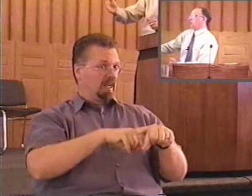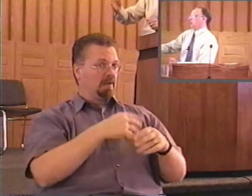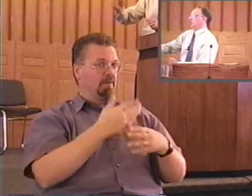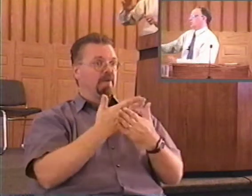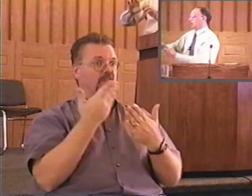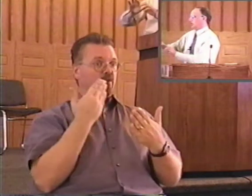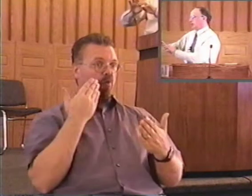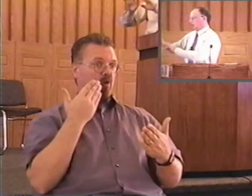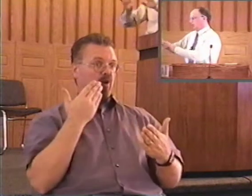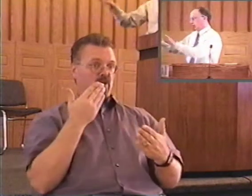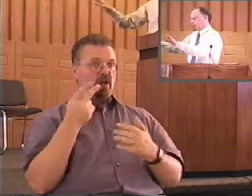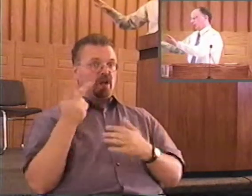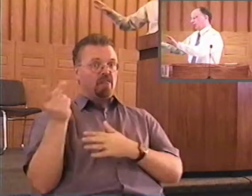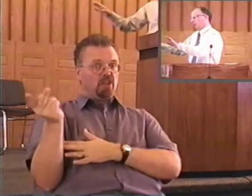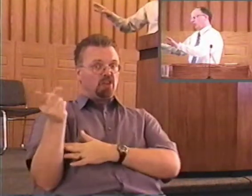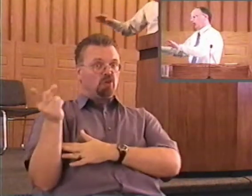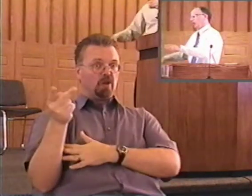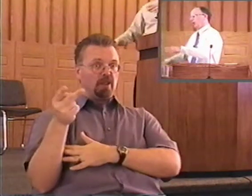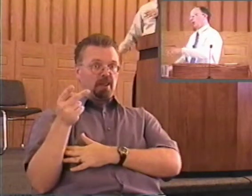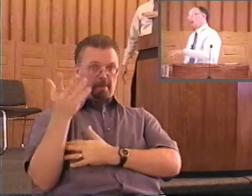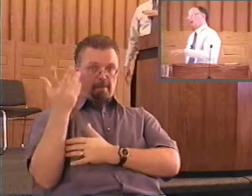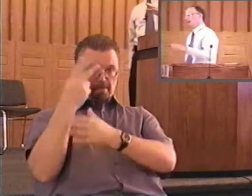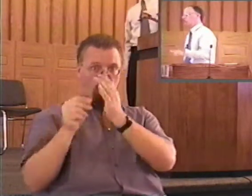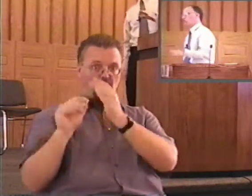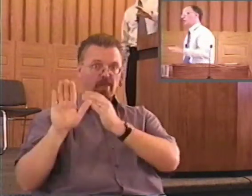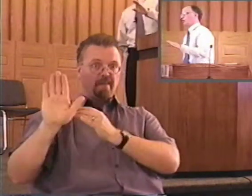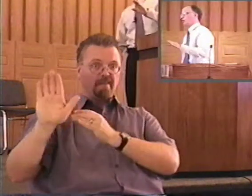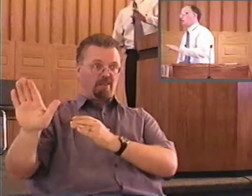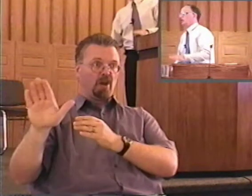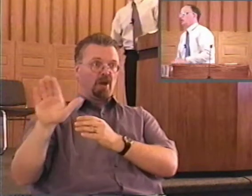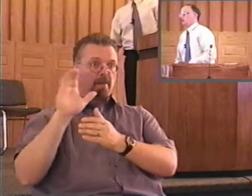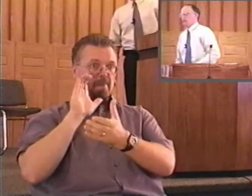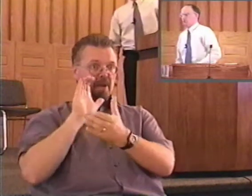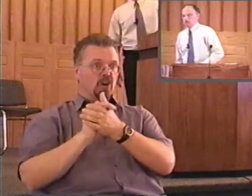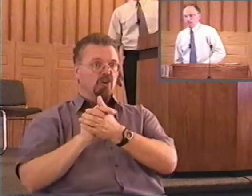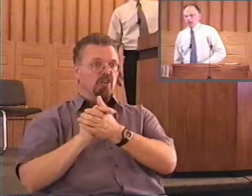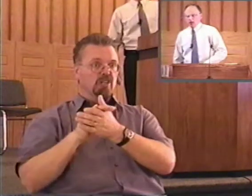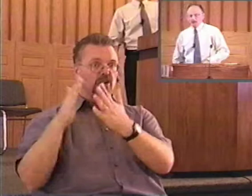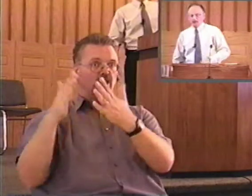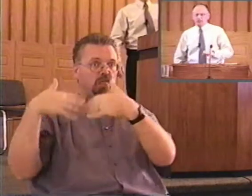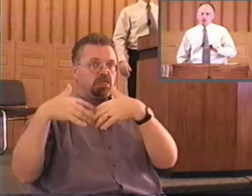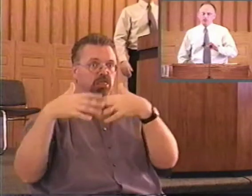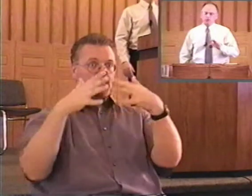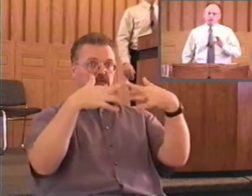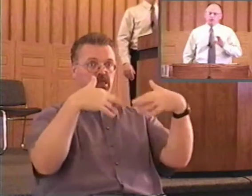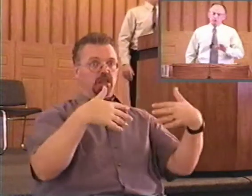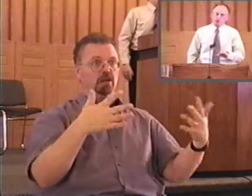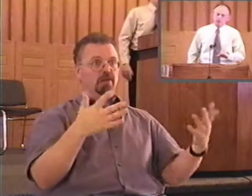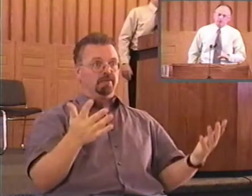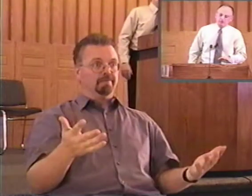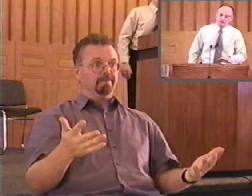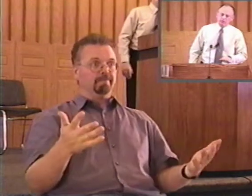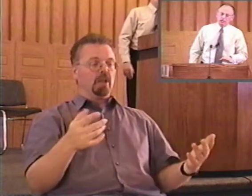their marriages are separated. And I tell you this for a reason.